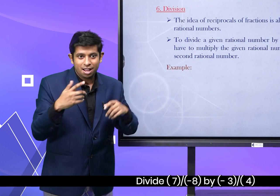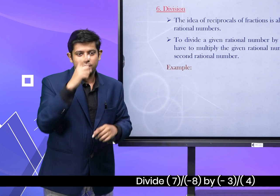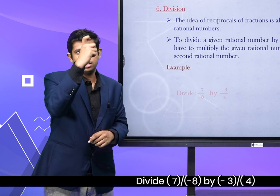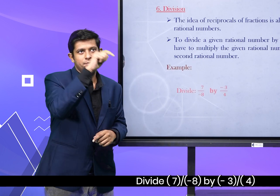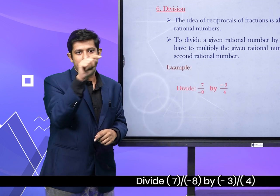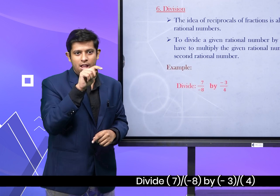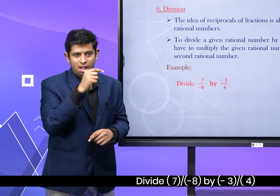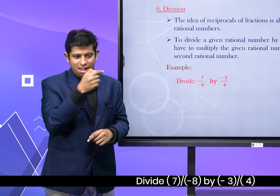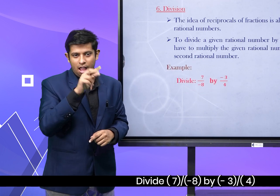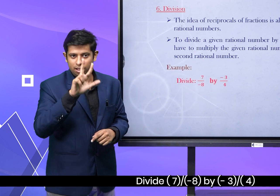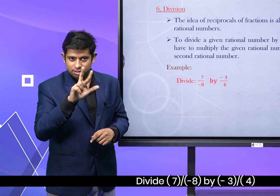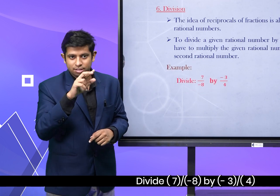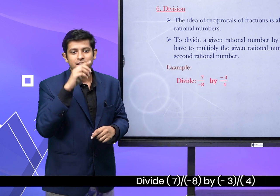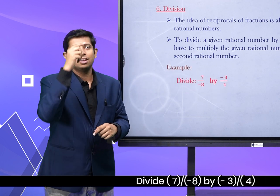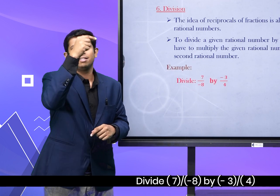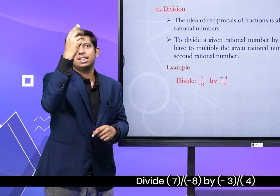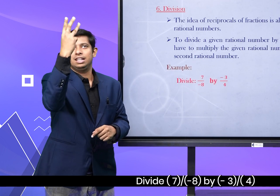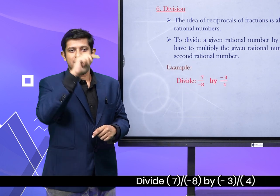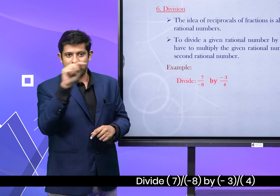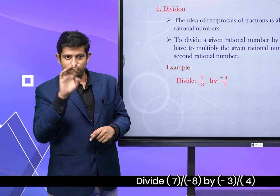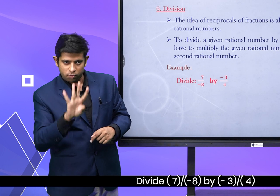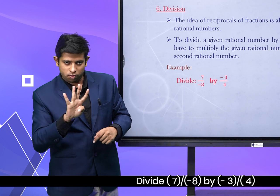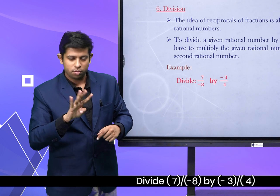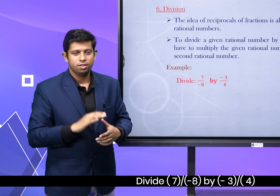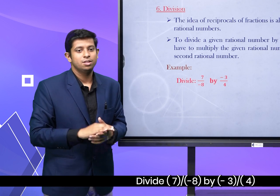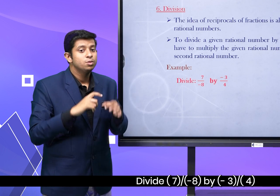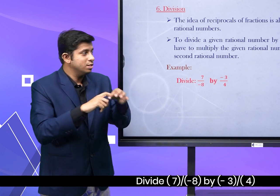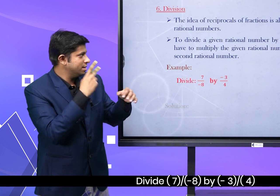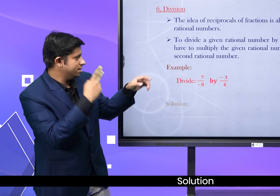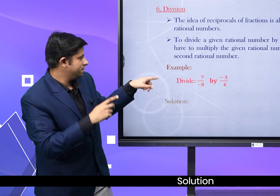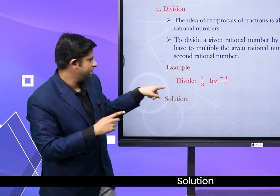divide 7 by minus 8 by minus 3 by 4. Solution.